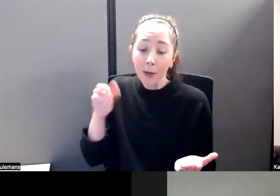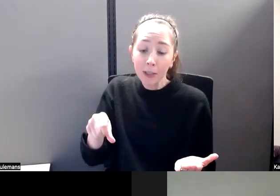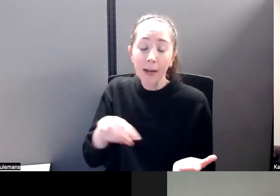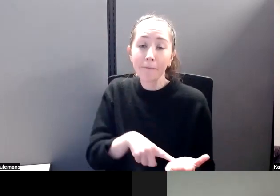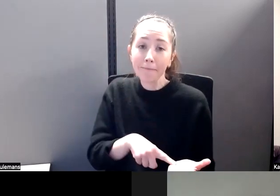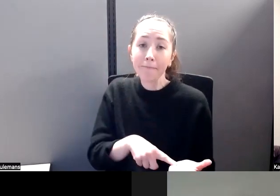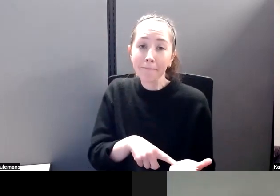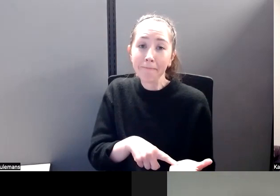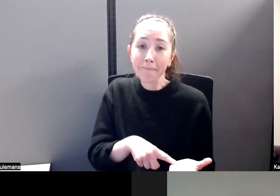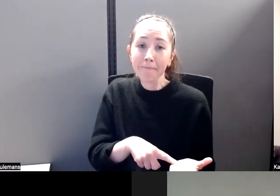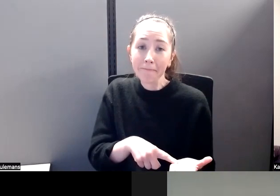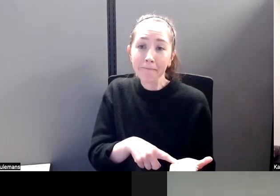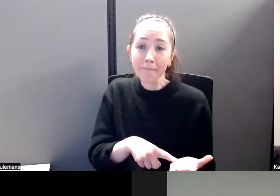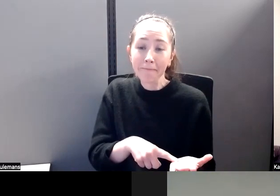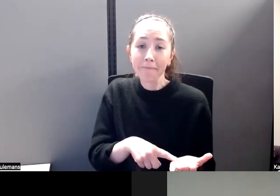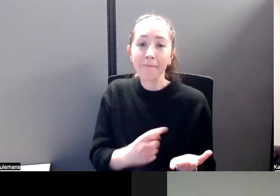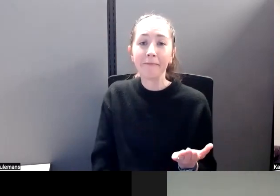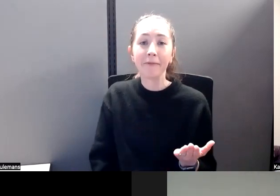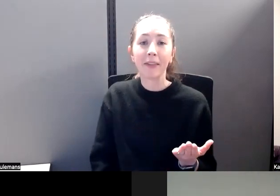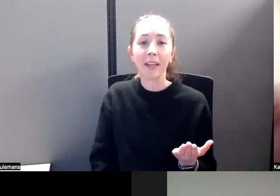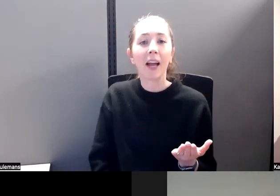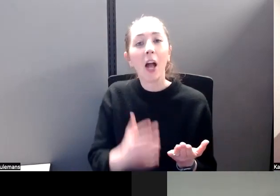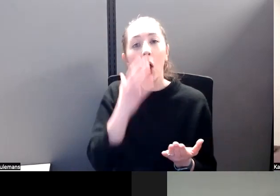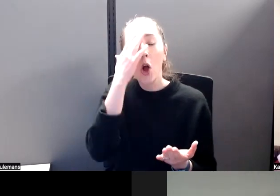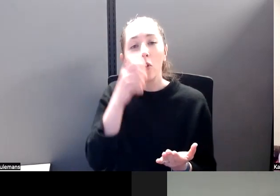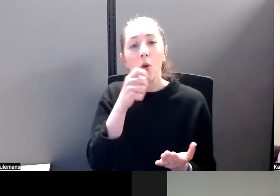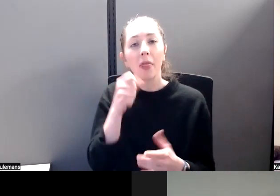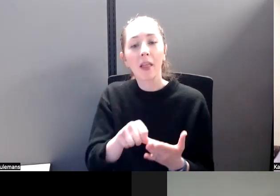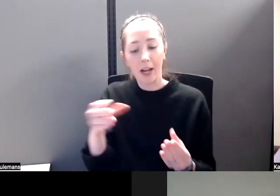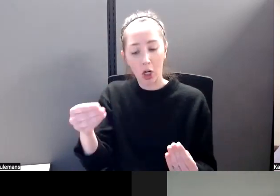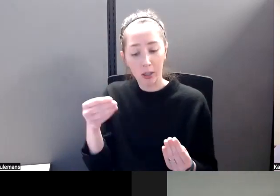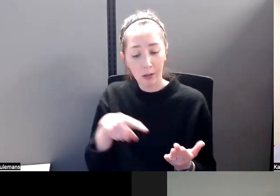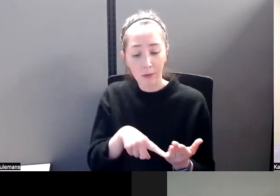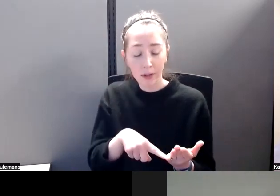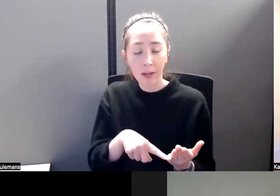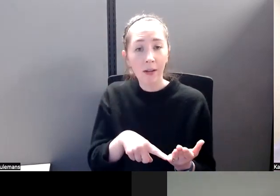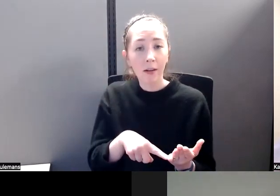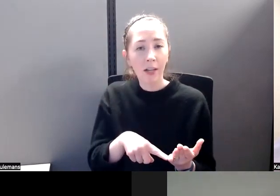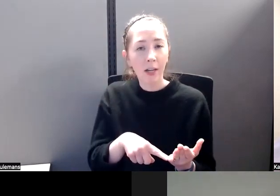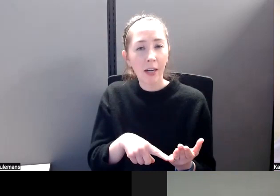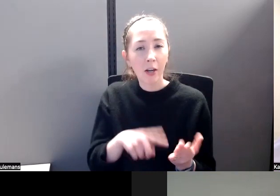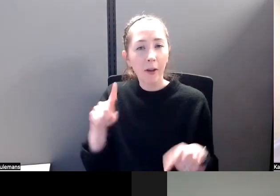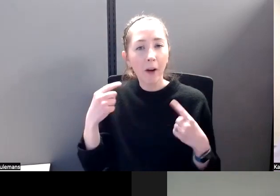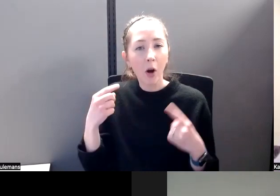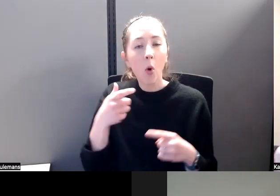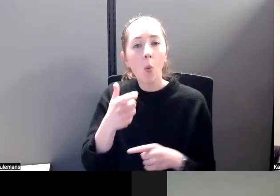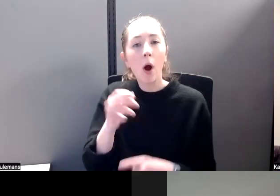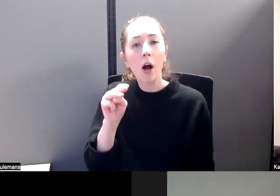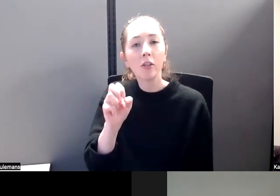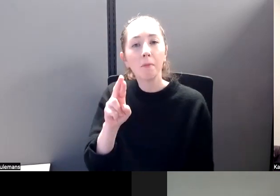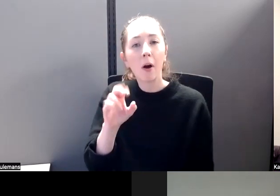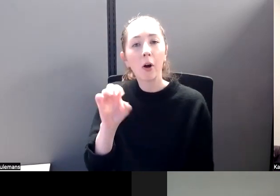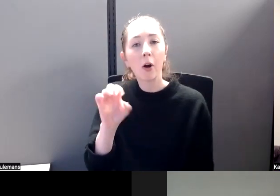getting these. And then know that those rejection letters are just like, you ever watch Mario Brothers or have you ever played Mario